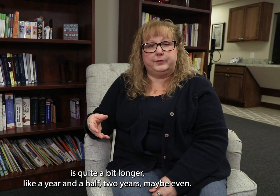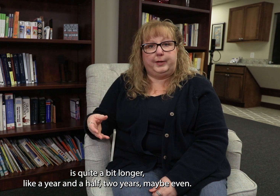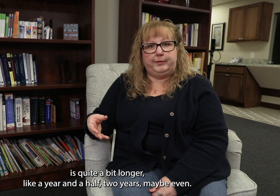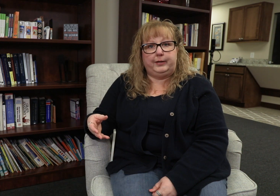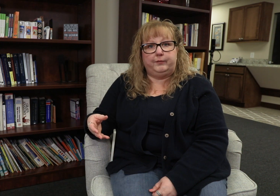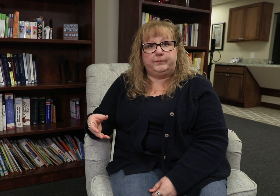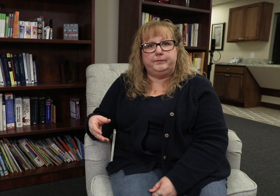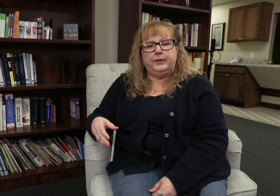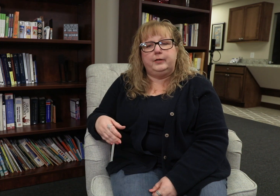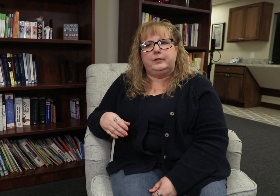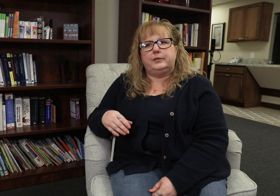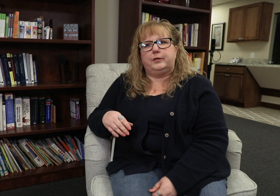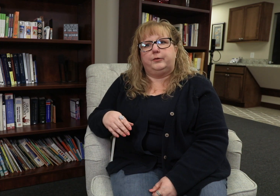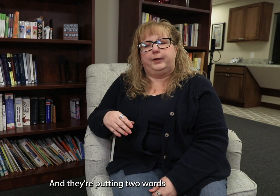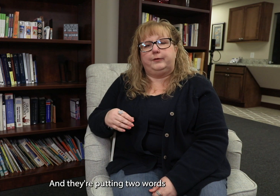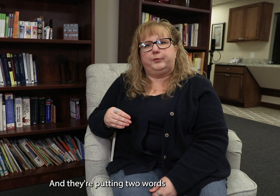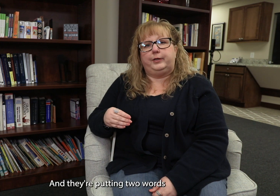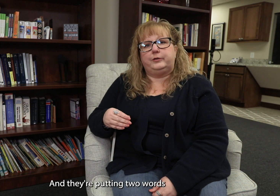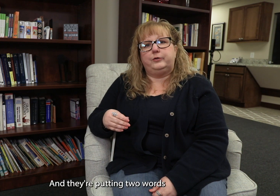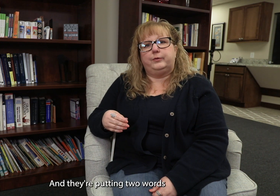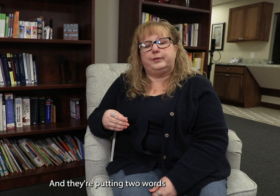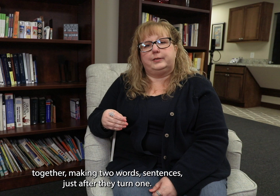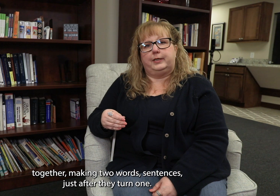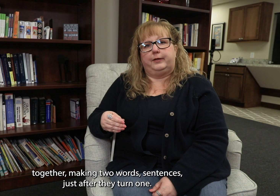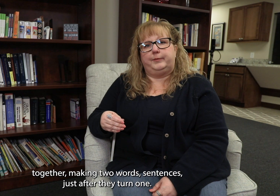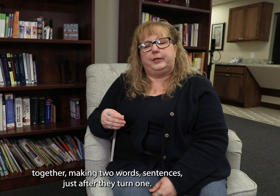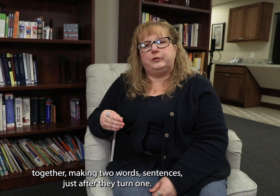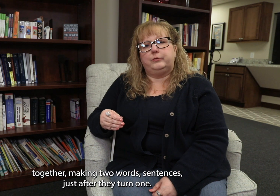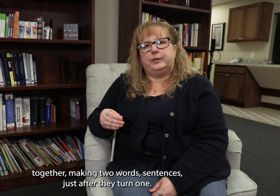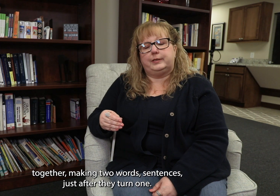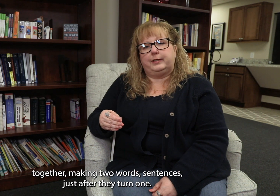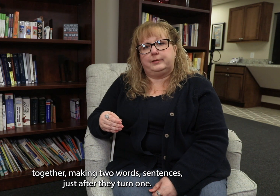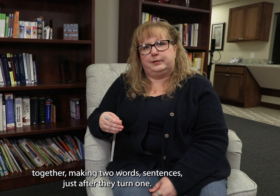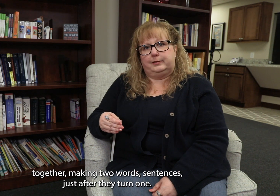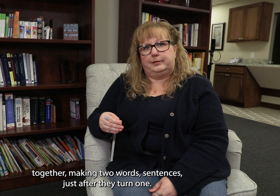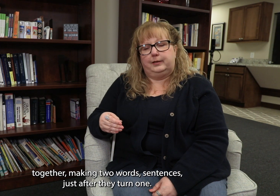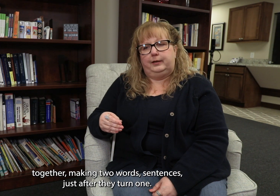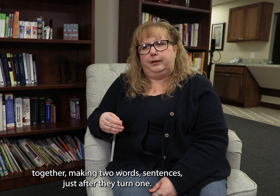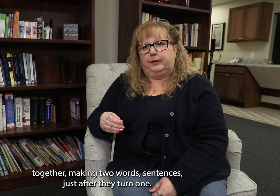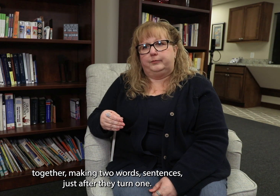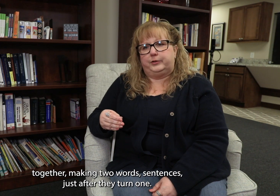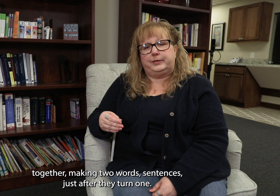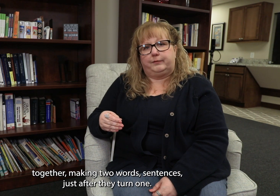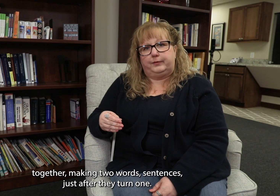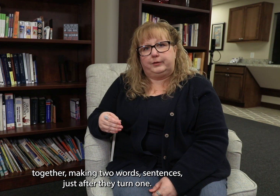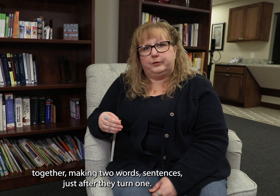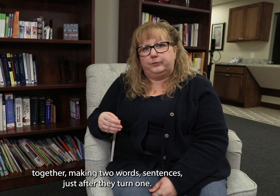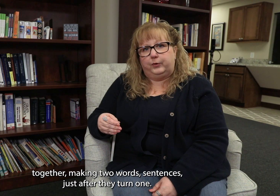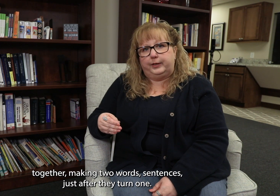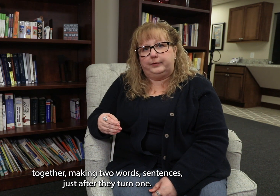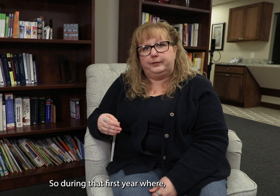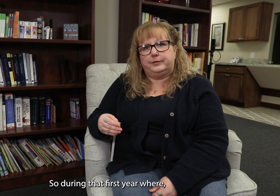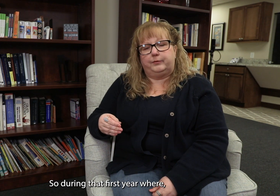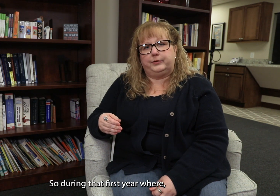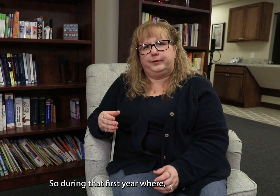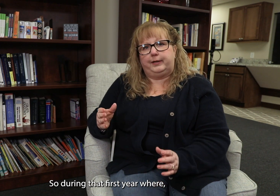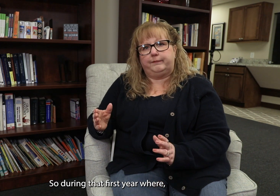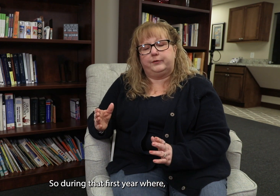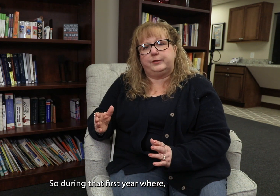maybe even. So, and they're putting two words together, making two-word sentences just after they turn one. So during that first